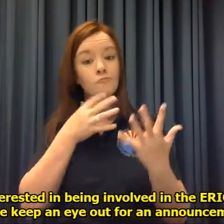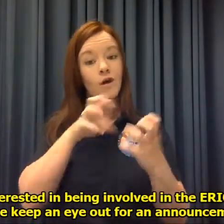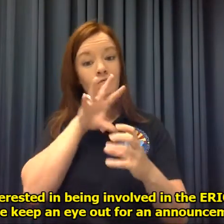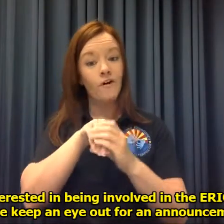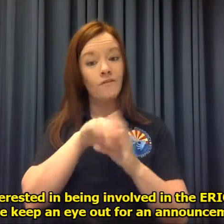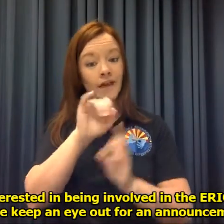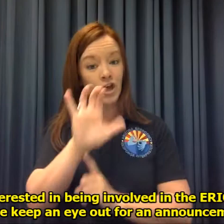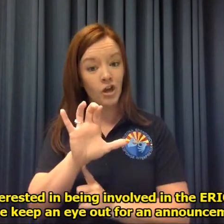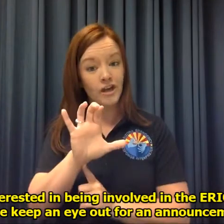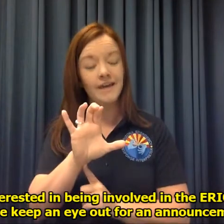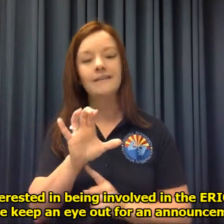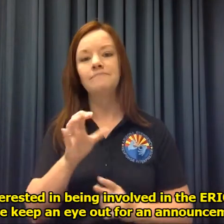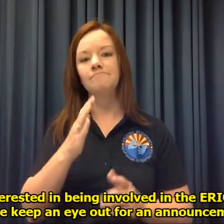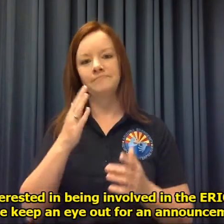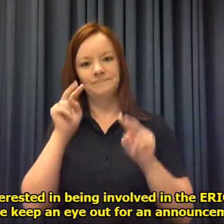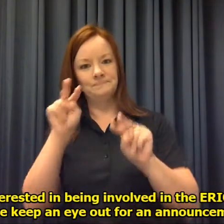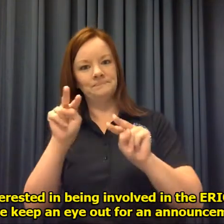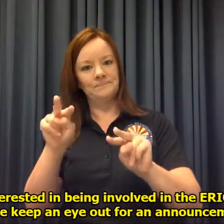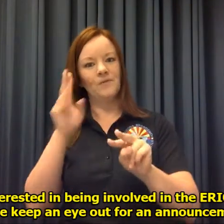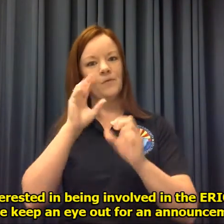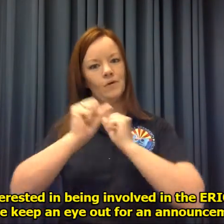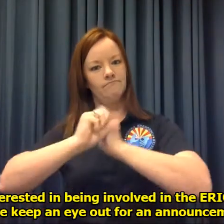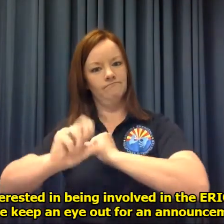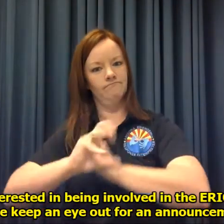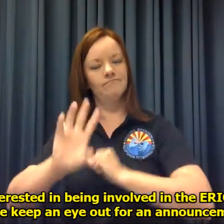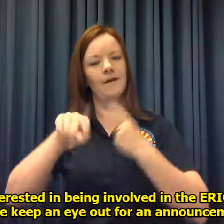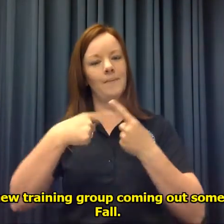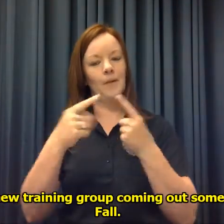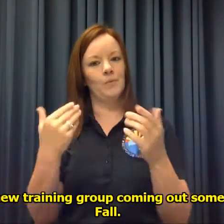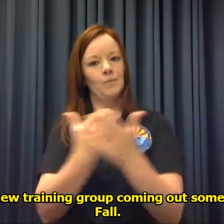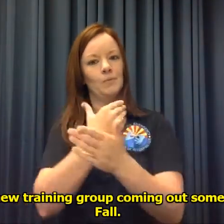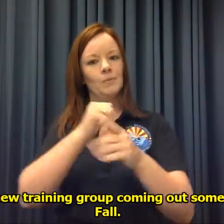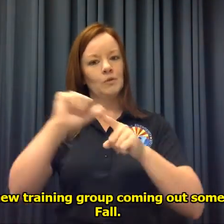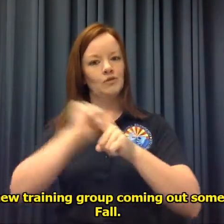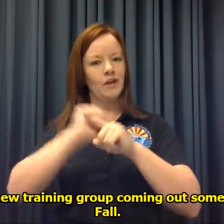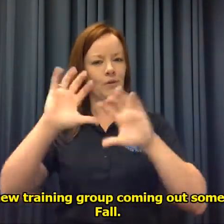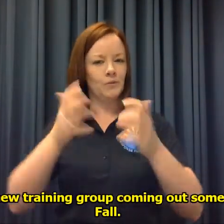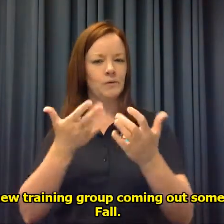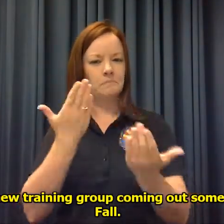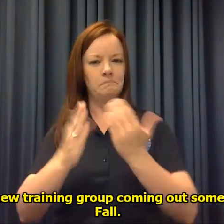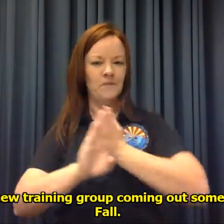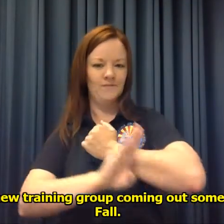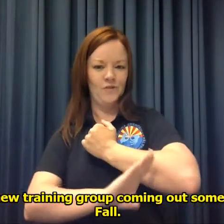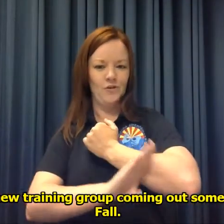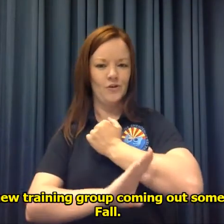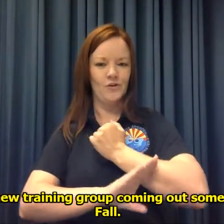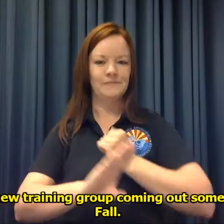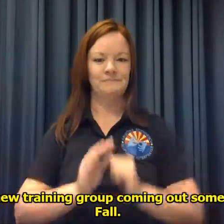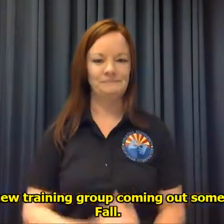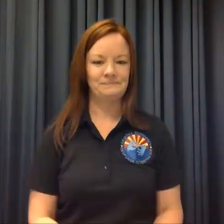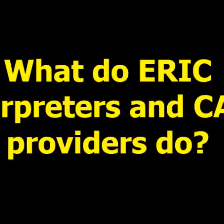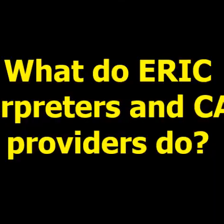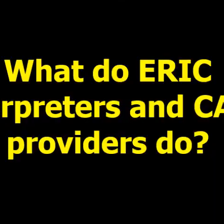being involved in the ERIC program, please keep an eye out for an announcement about that new training group coming out sometime in the fall.